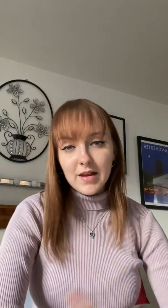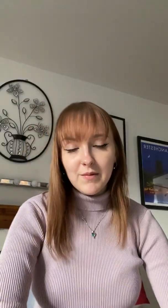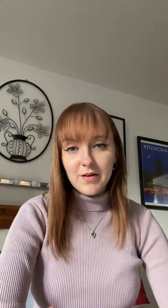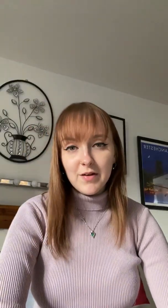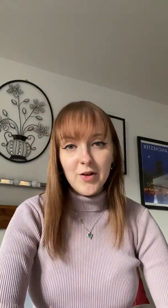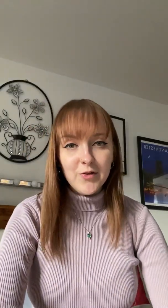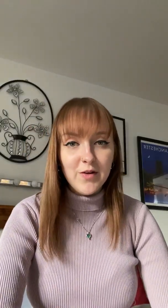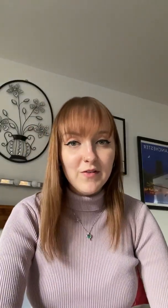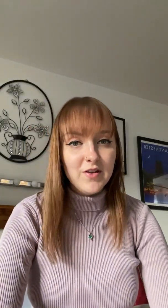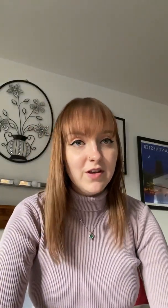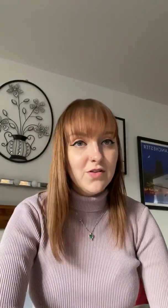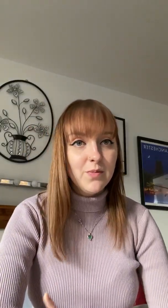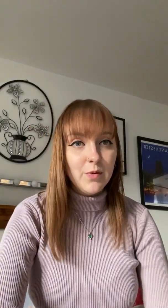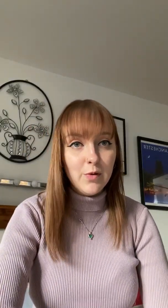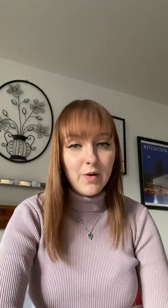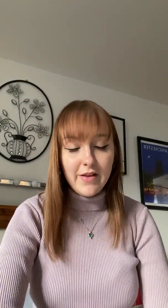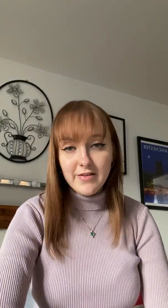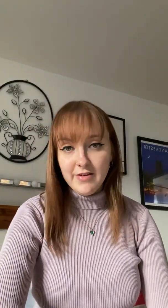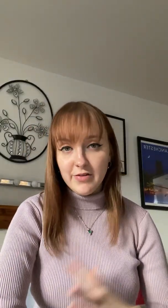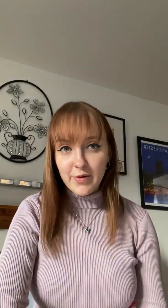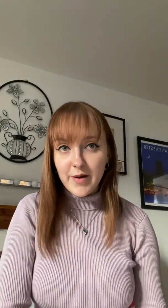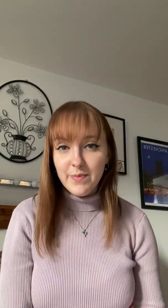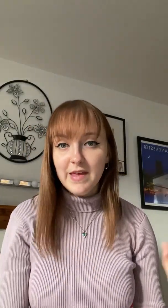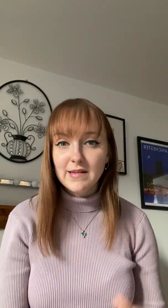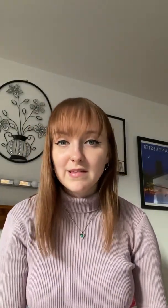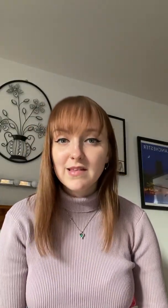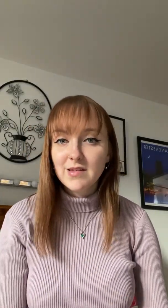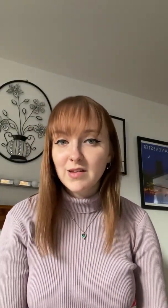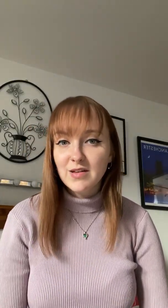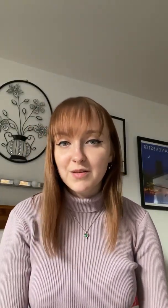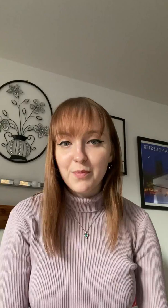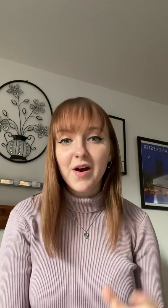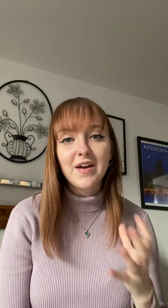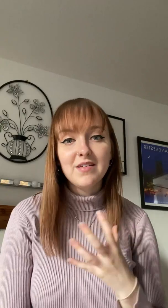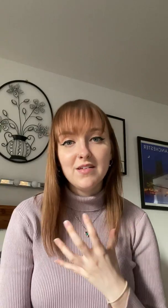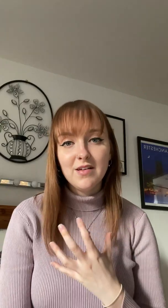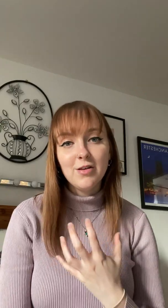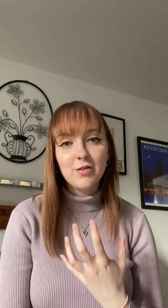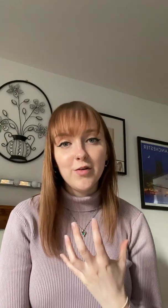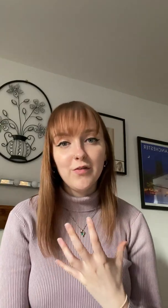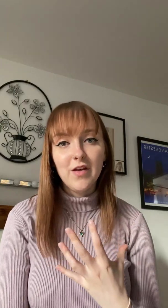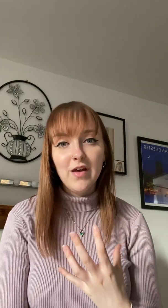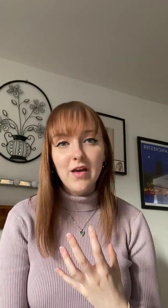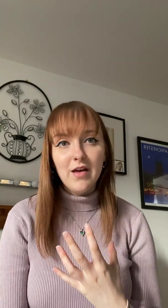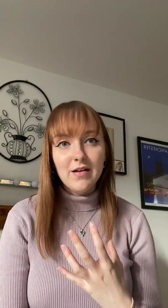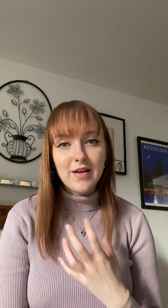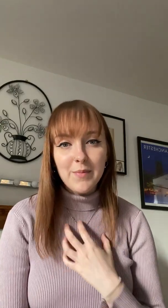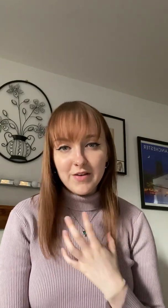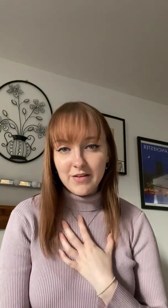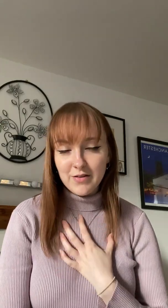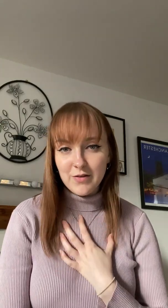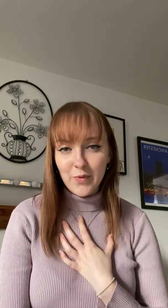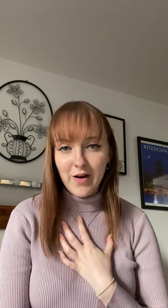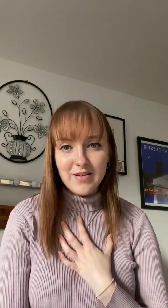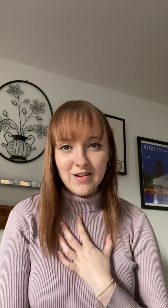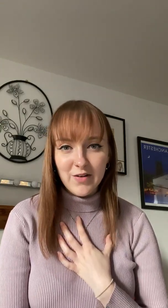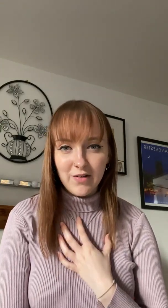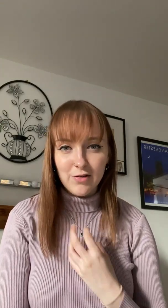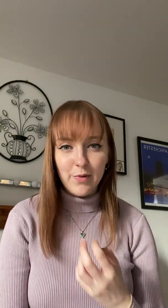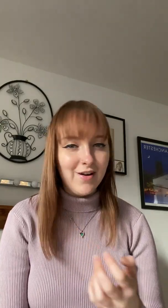Now I'm going to go through with you some more words to describe things. So surprised, you sort of tap your chest twice and look surprised.